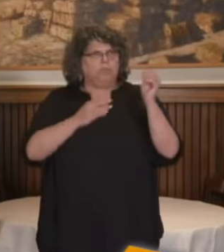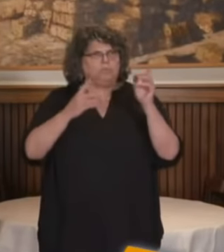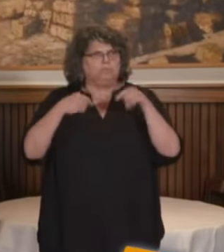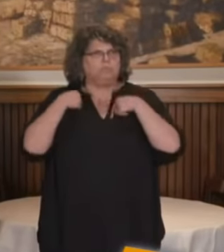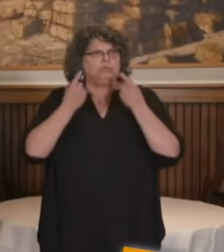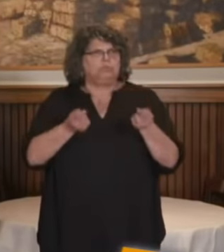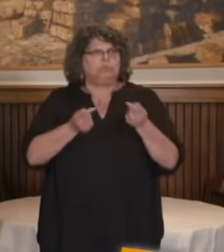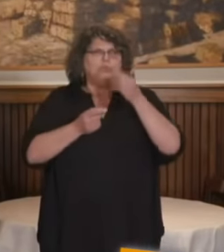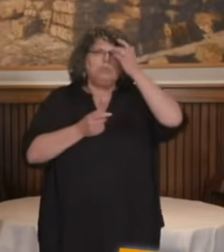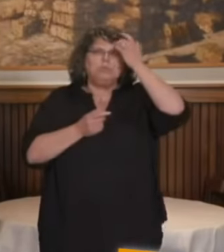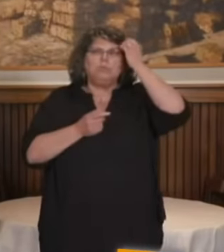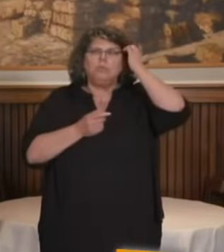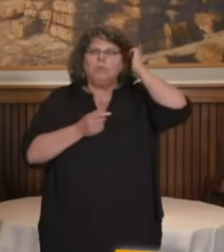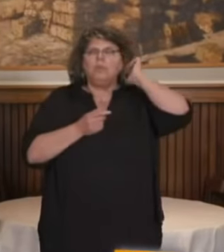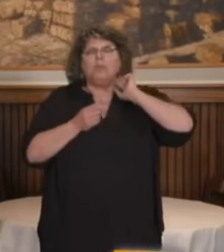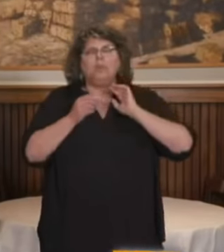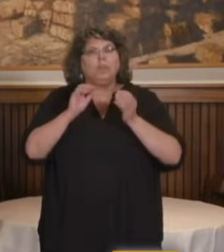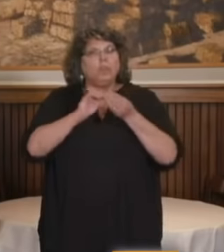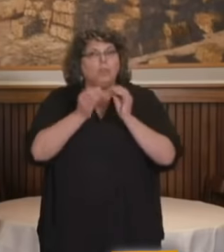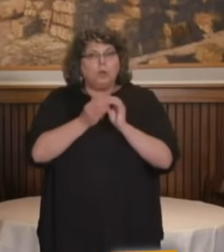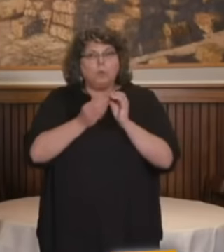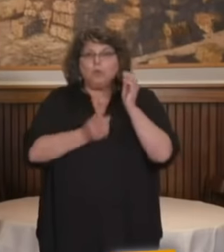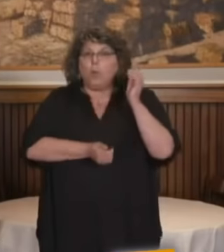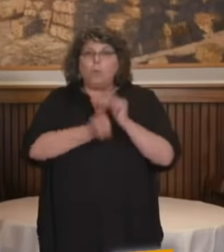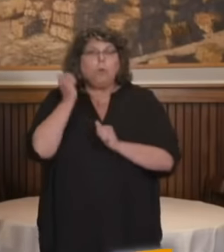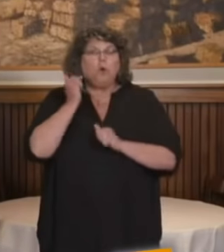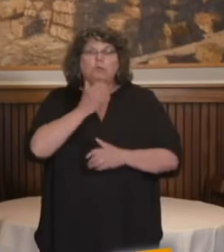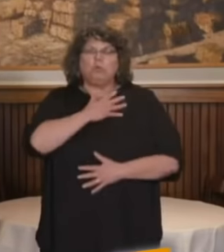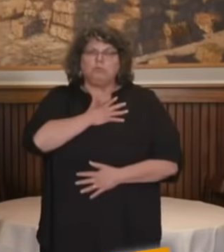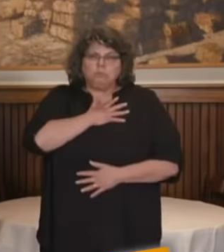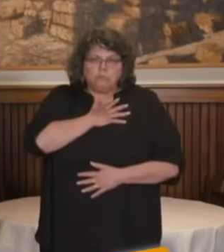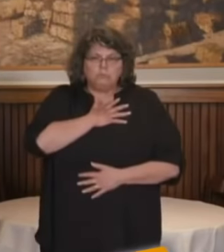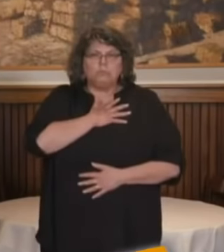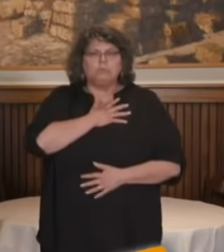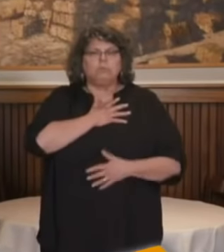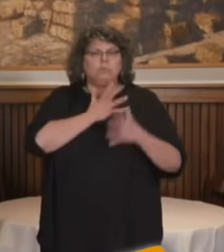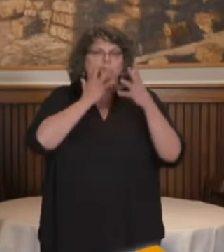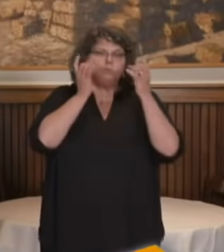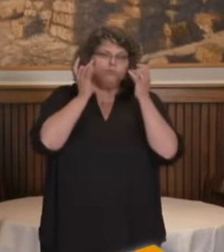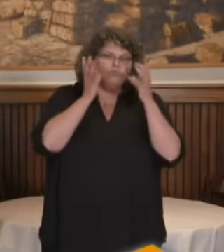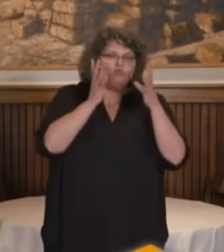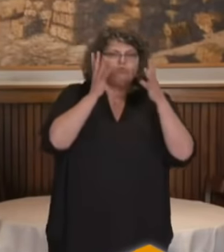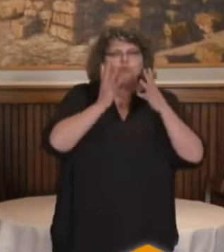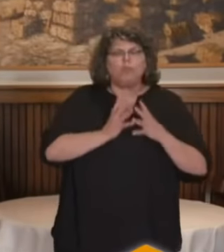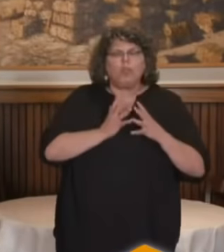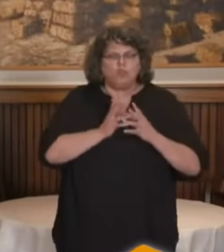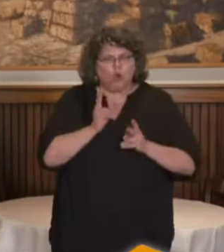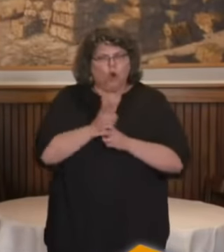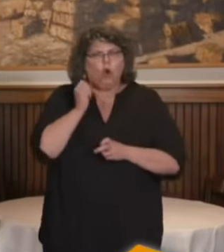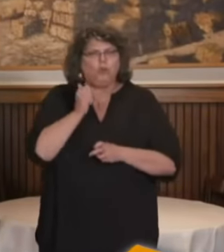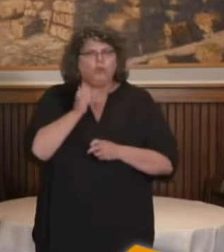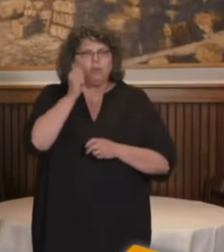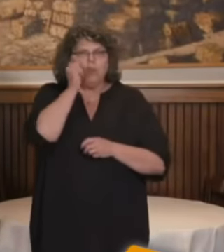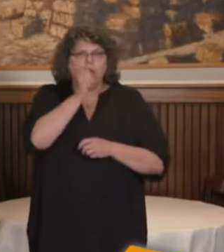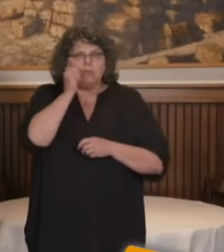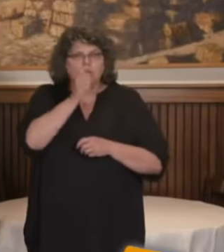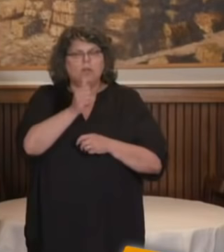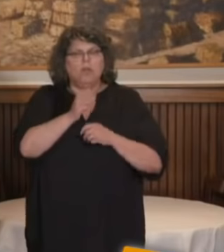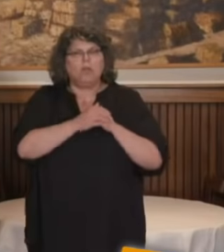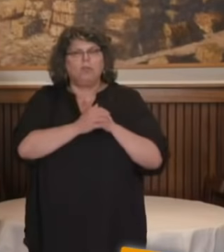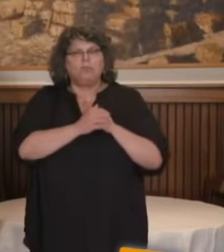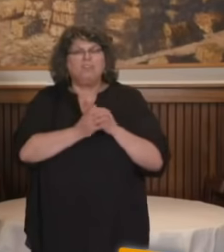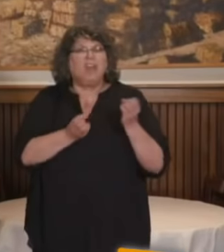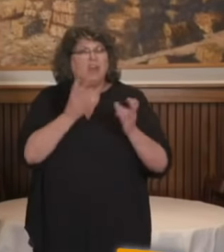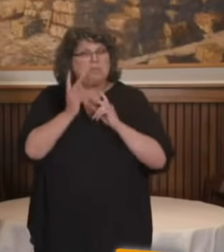Accordingly, the number that is the most tragic and most difficult on a daily basis to express, the